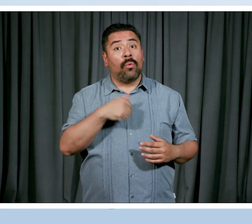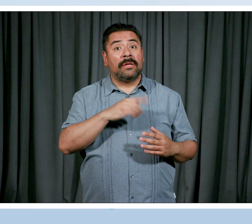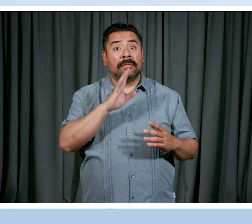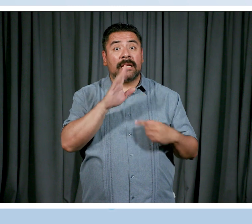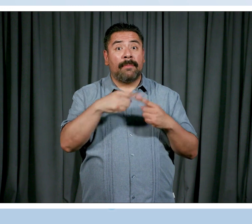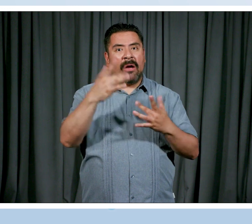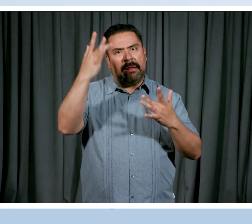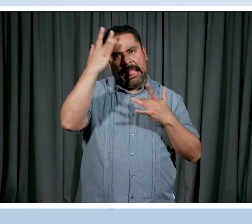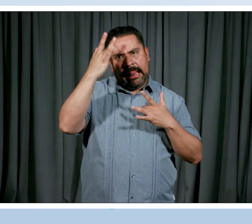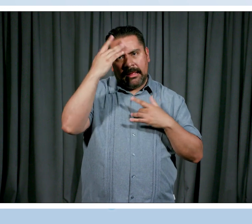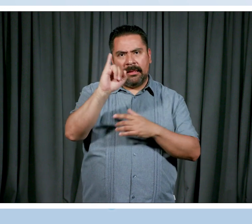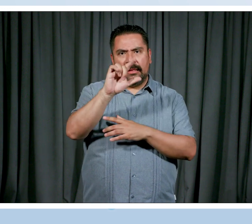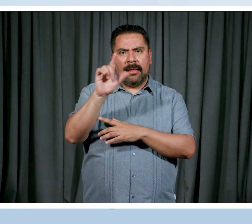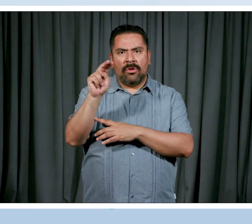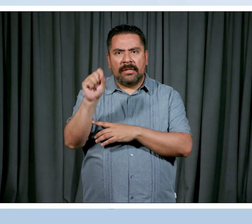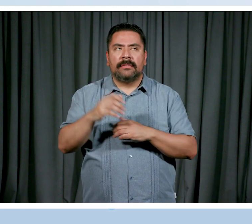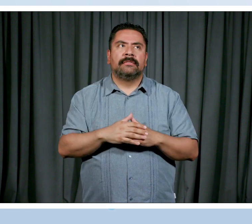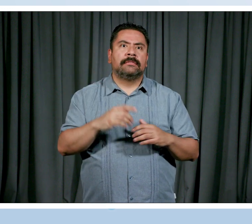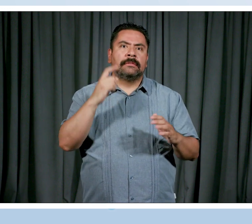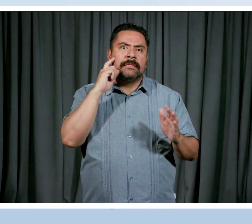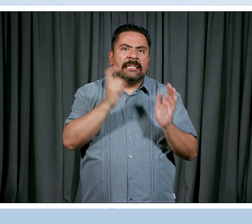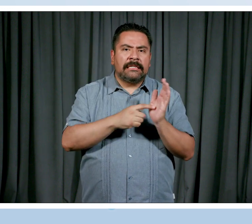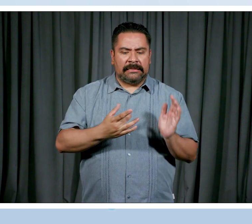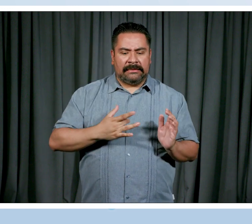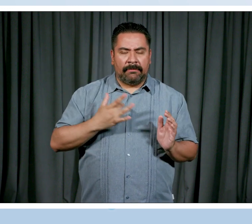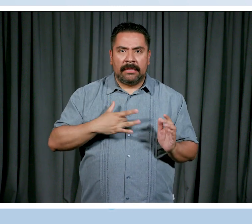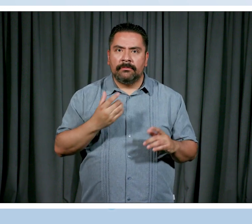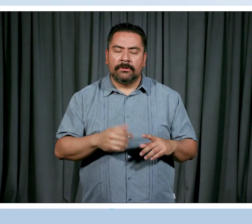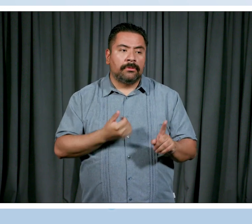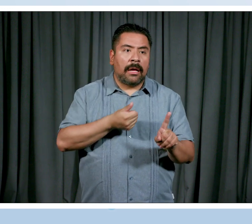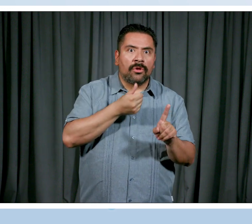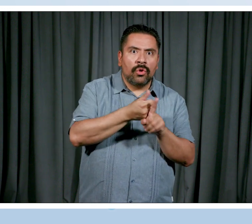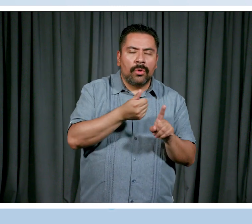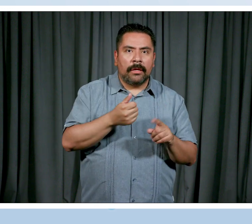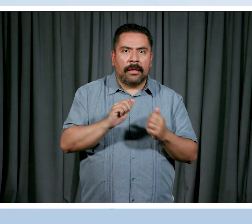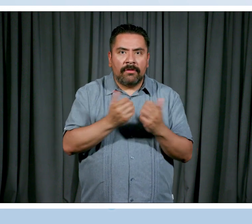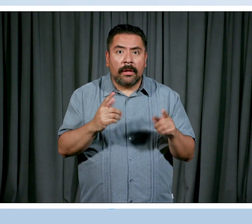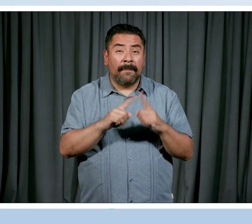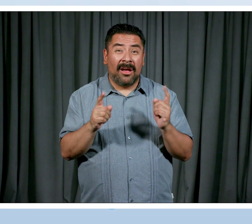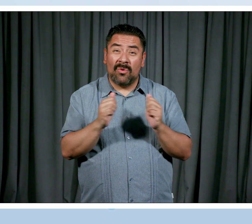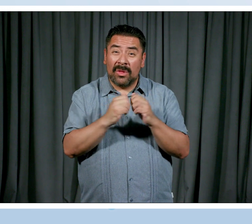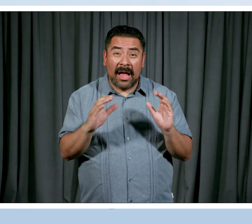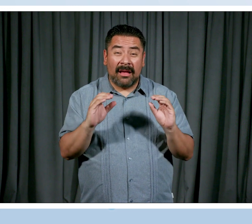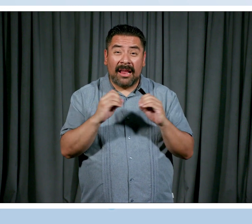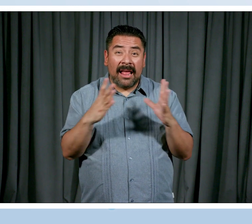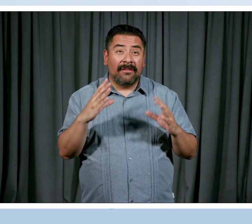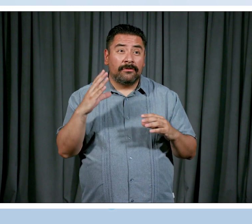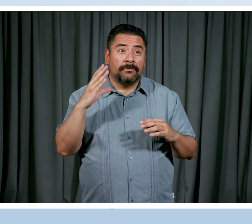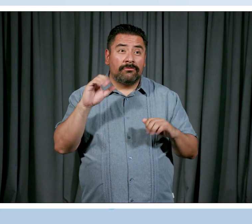like illness and like symptoms and acuity and how hard it is. But I also think that without adversity, and a lot of adversity for